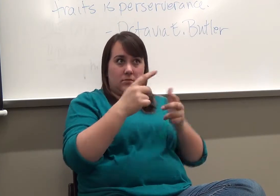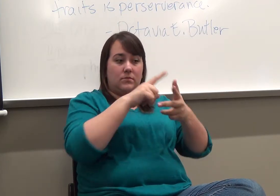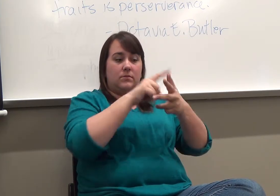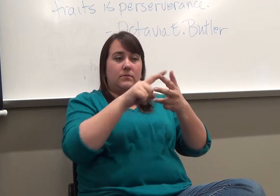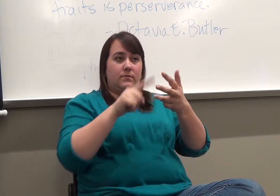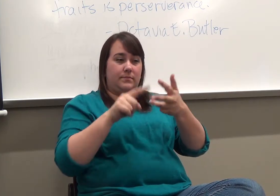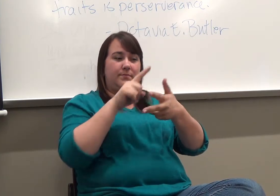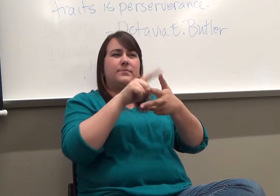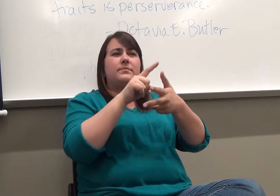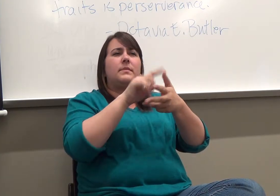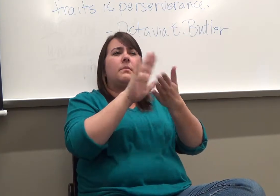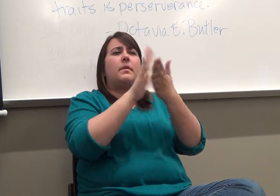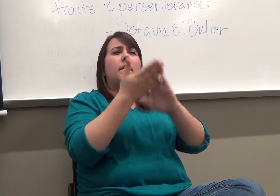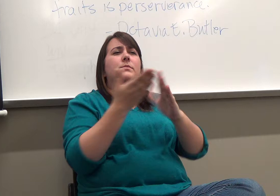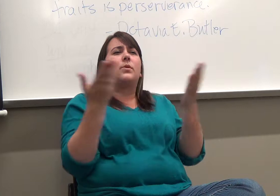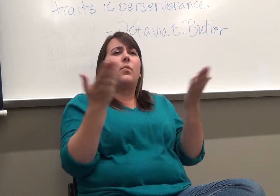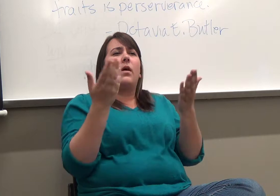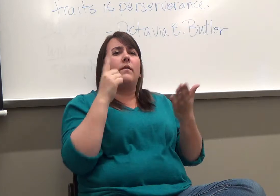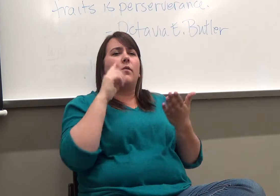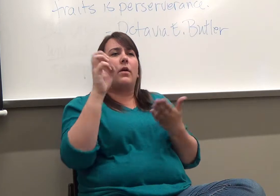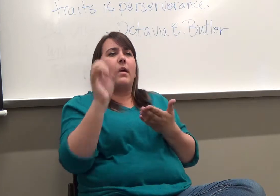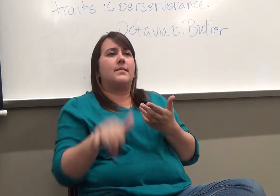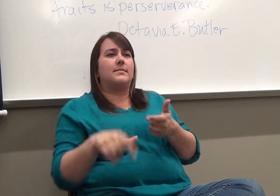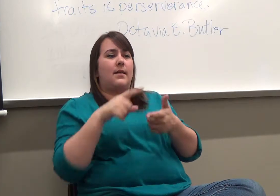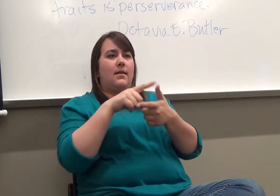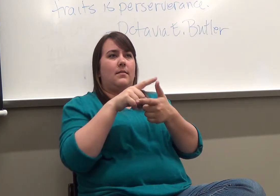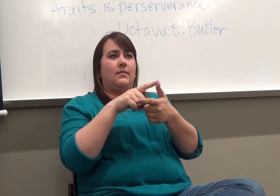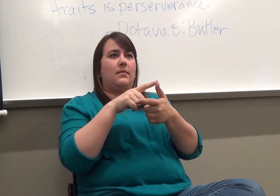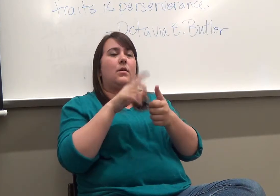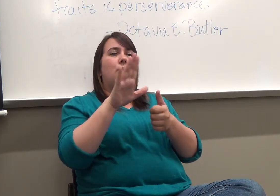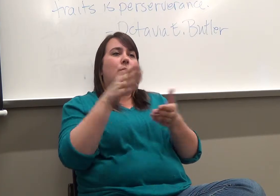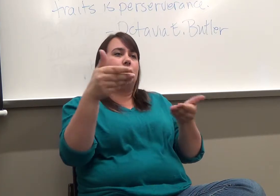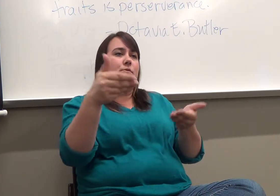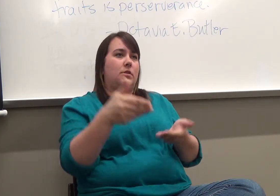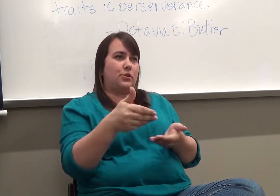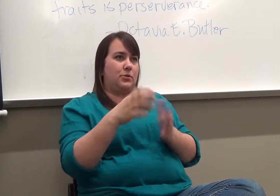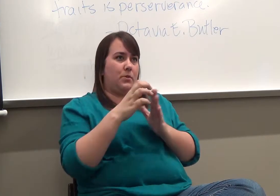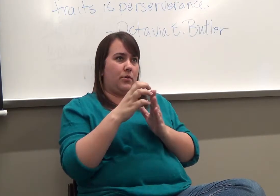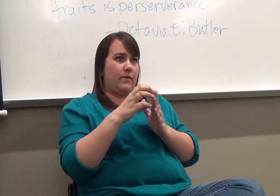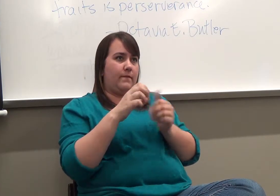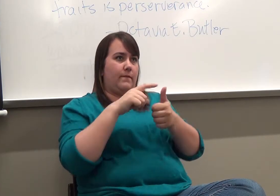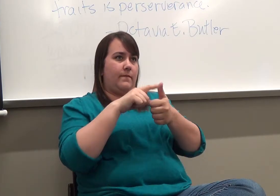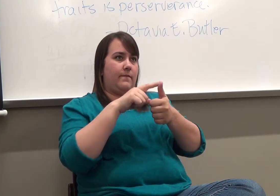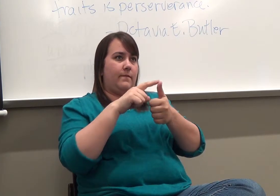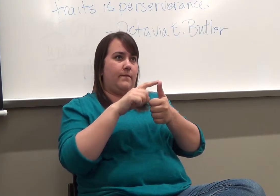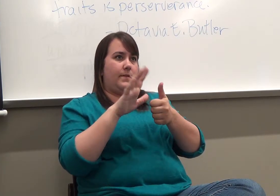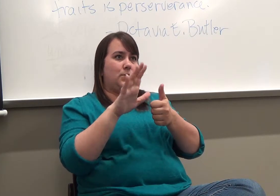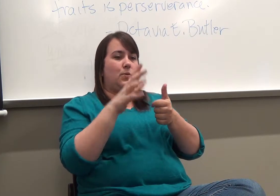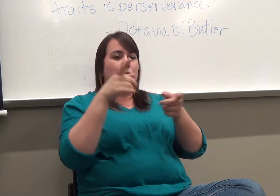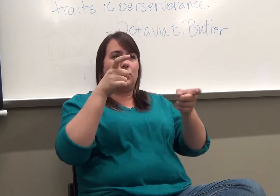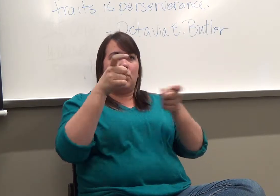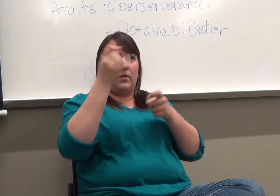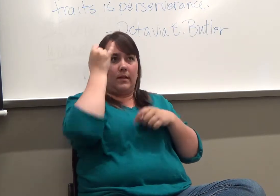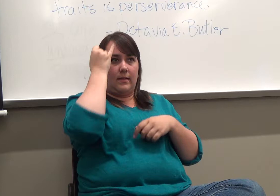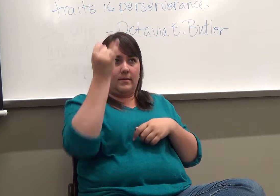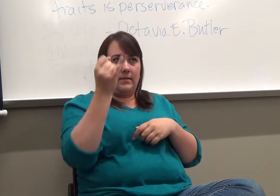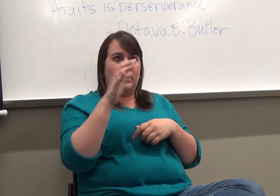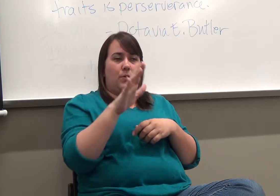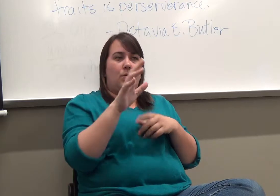Anybody know? Your introduction, okay? So this is going to become